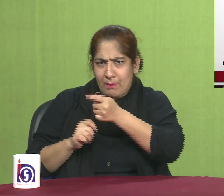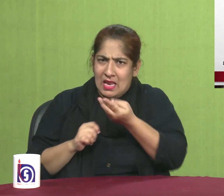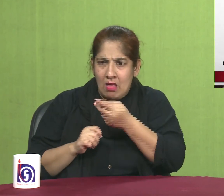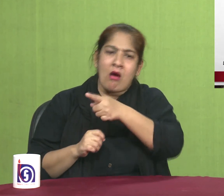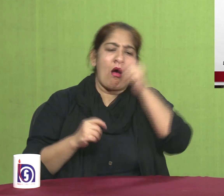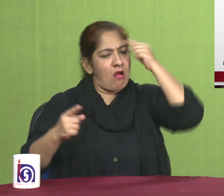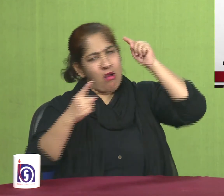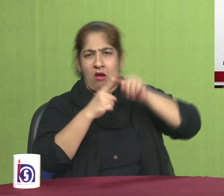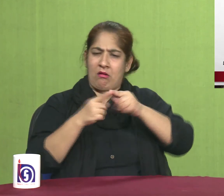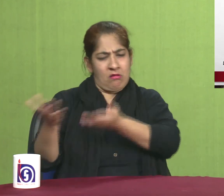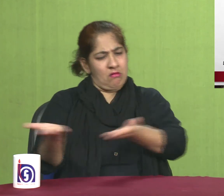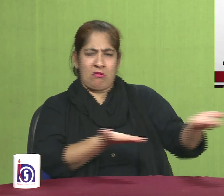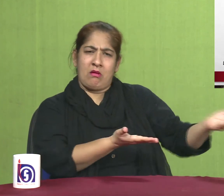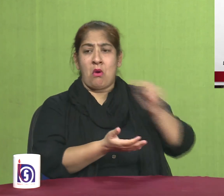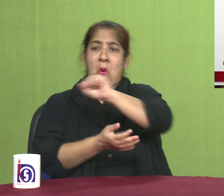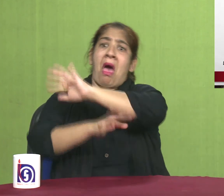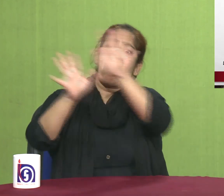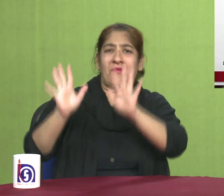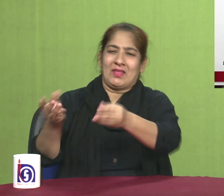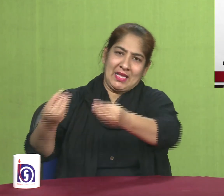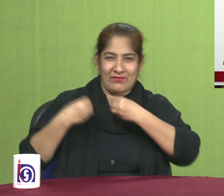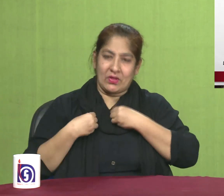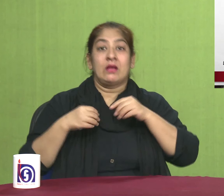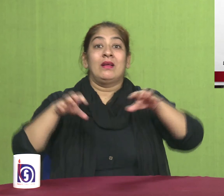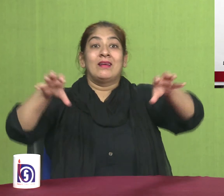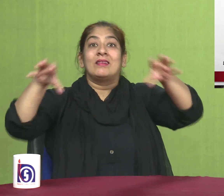amount of loan, so there are some